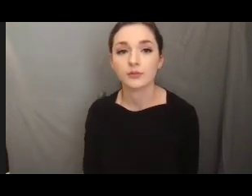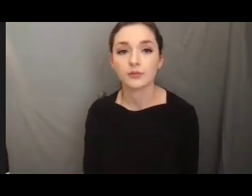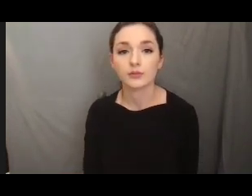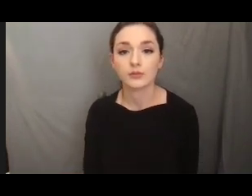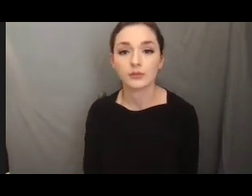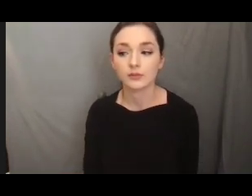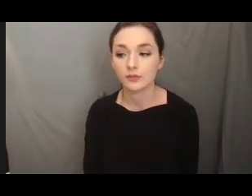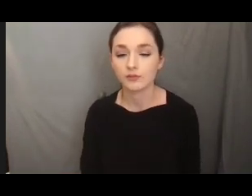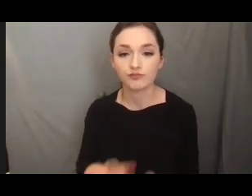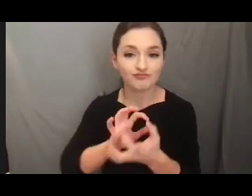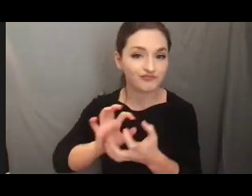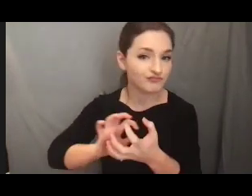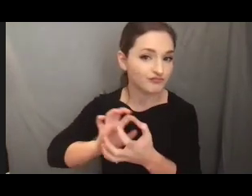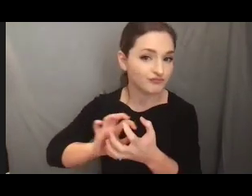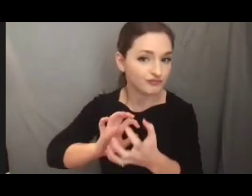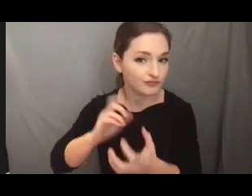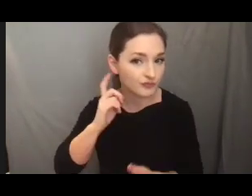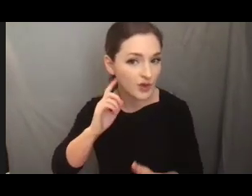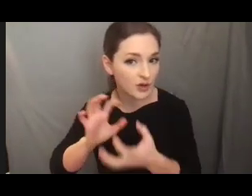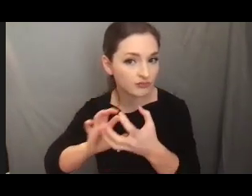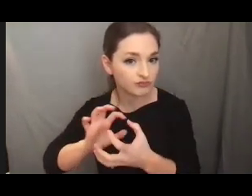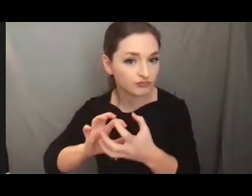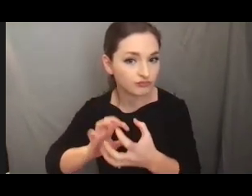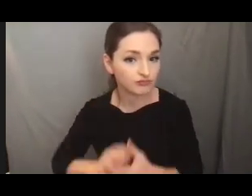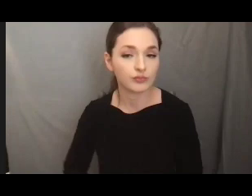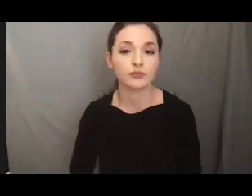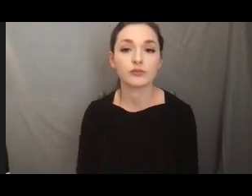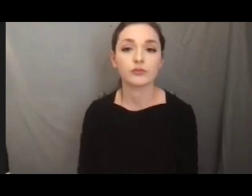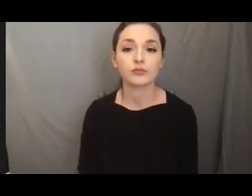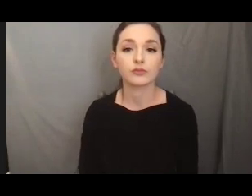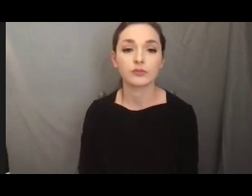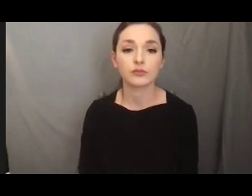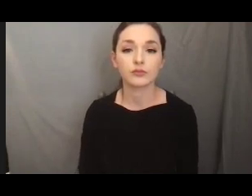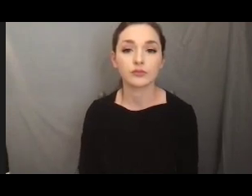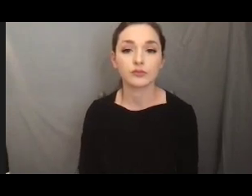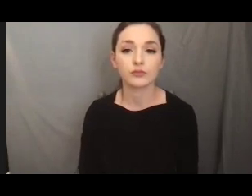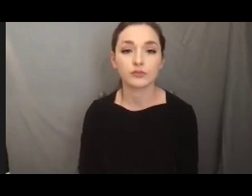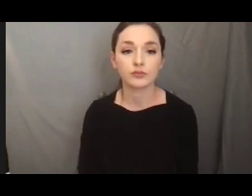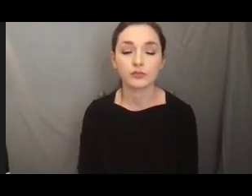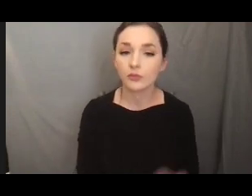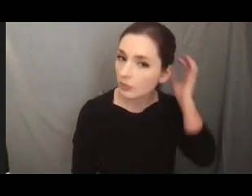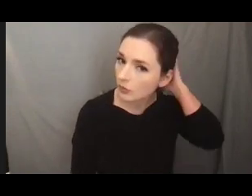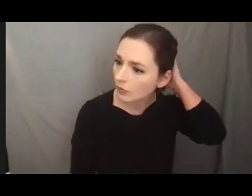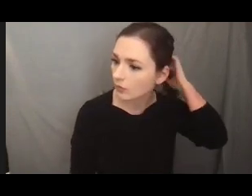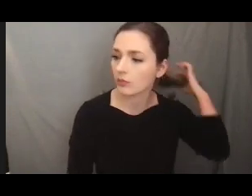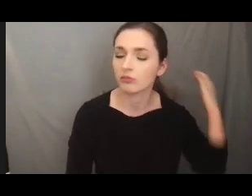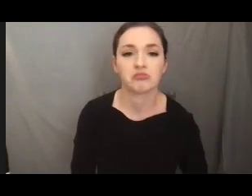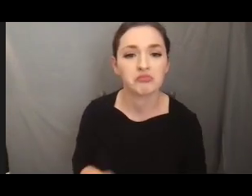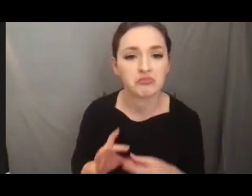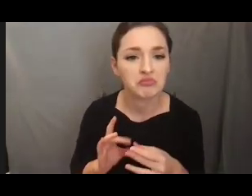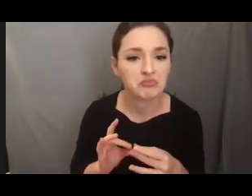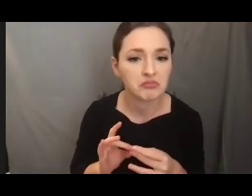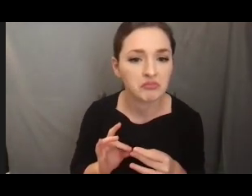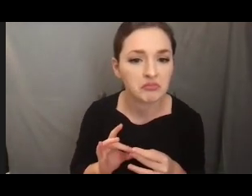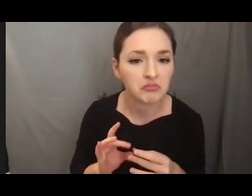So you can see here, we're from there to, we're actually further because I haven't run up in Portland for a while. So we're probably